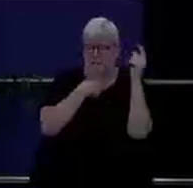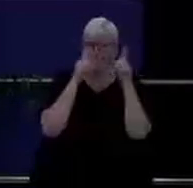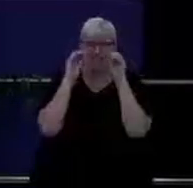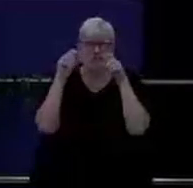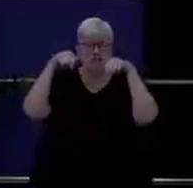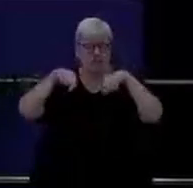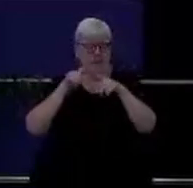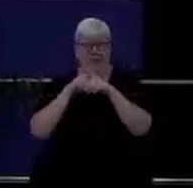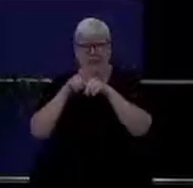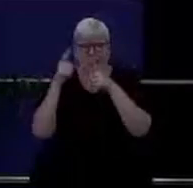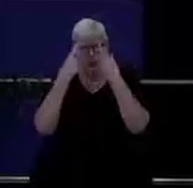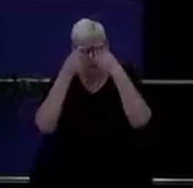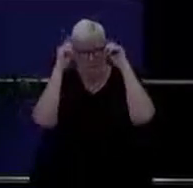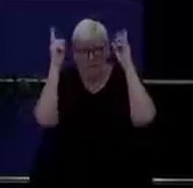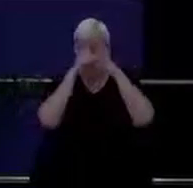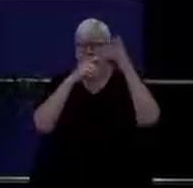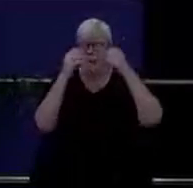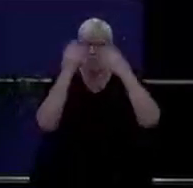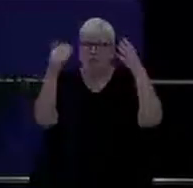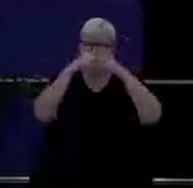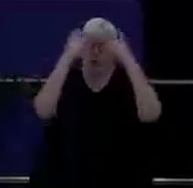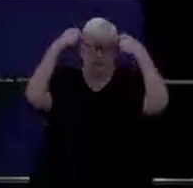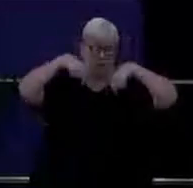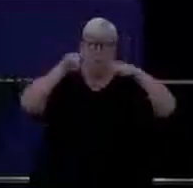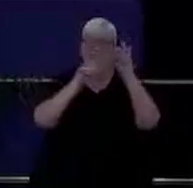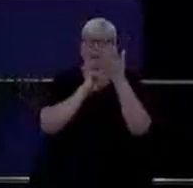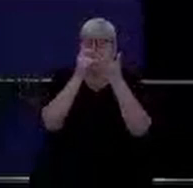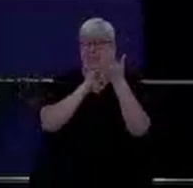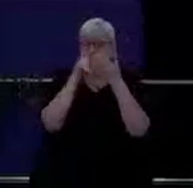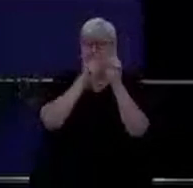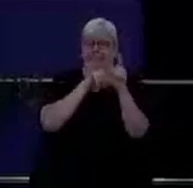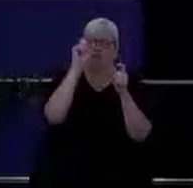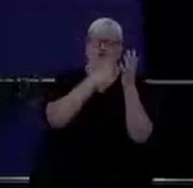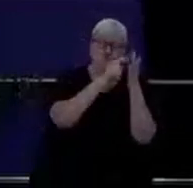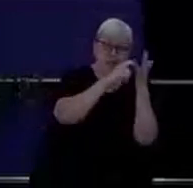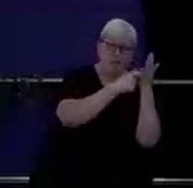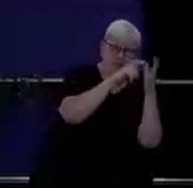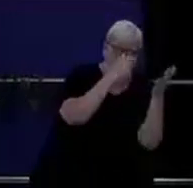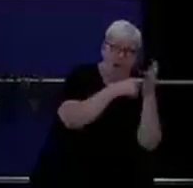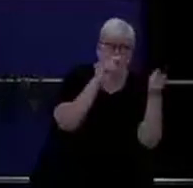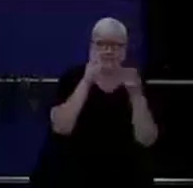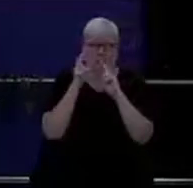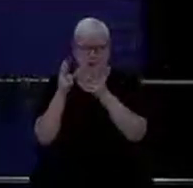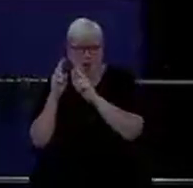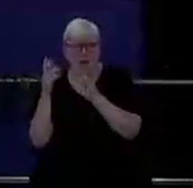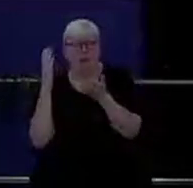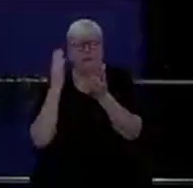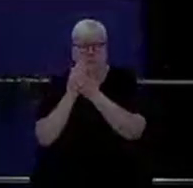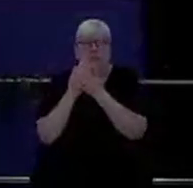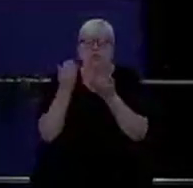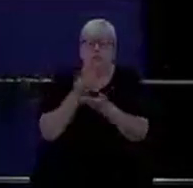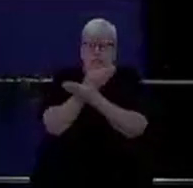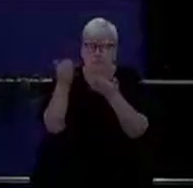the University of Aberdeen. And I'm joined over here by Leslie Creer, our BSL interpreter. And just to give you a